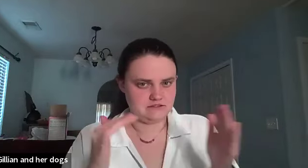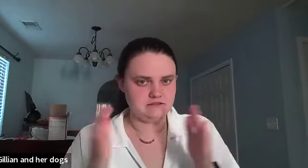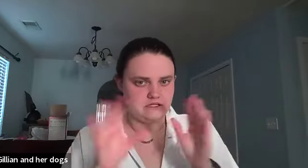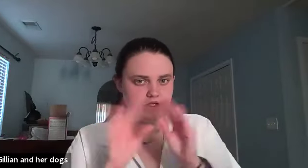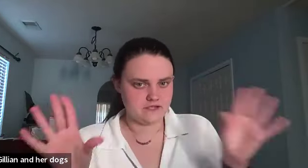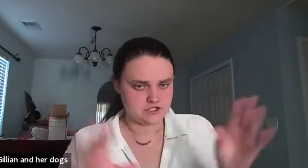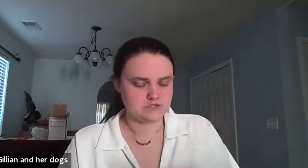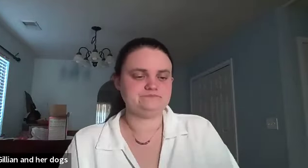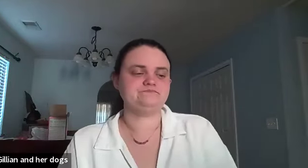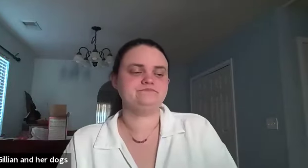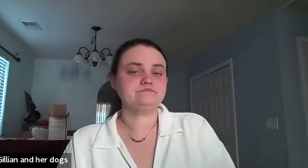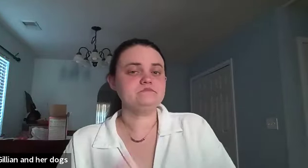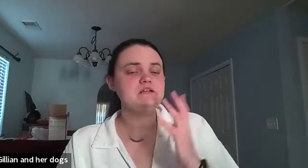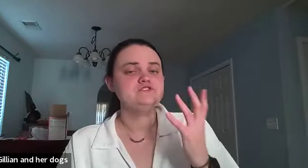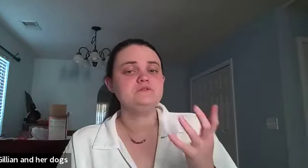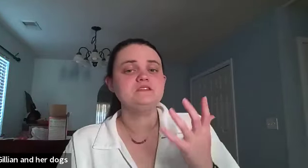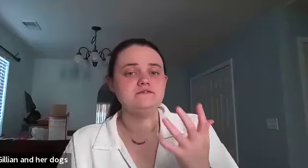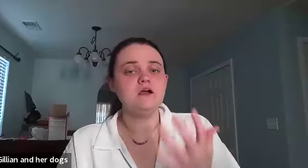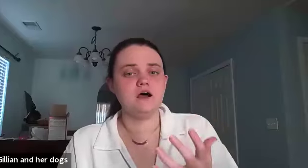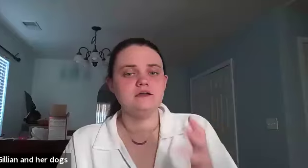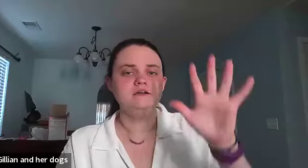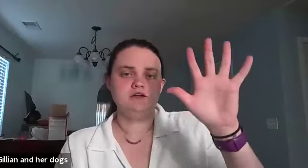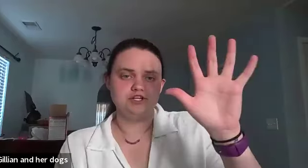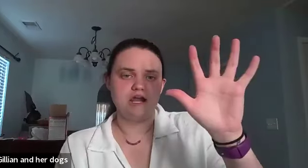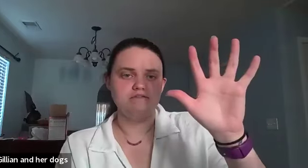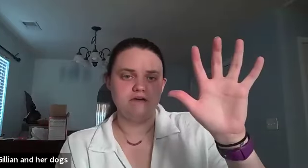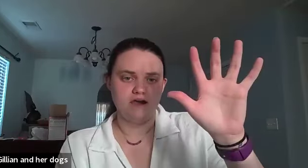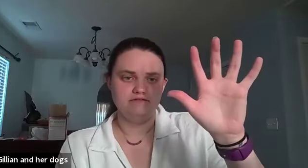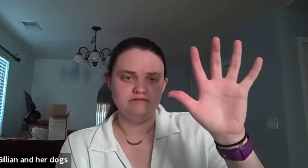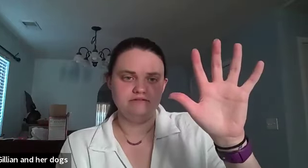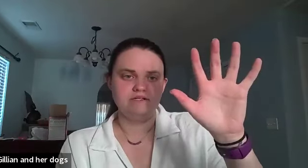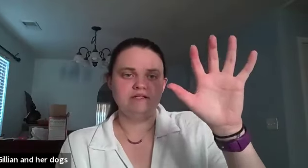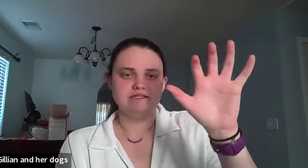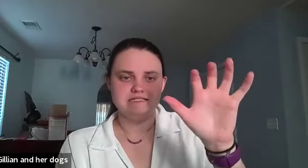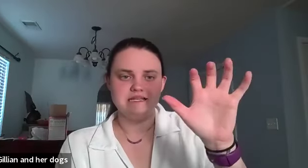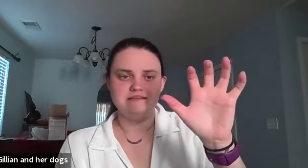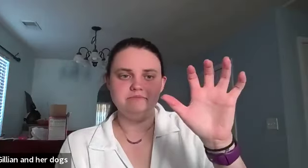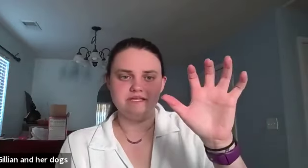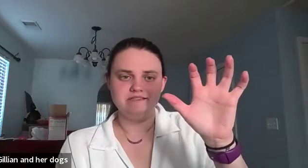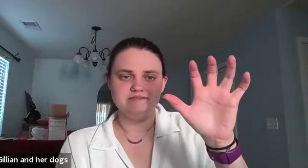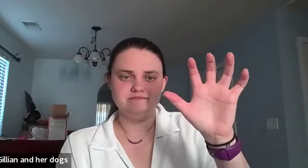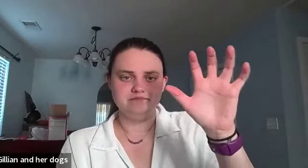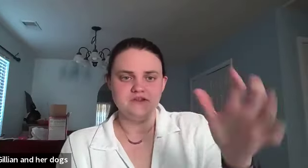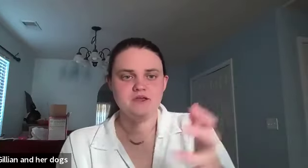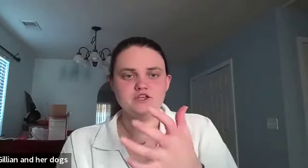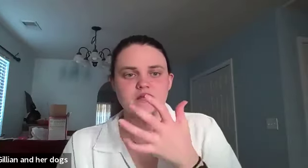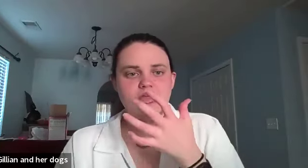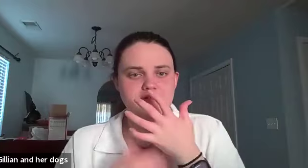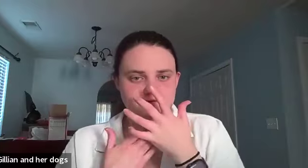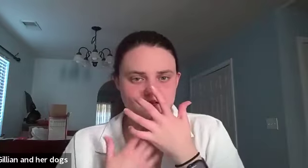that clarification. So the sign for hot, so you're going to have a 5, slightly bent. You're going to have it in front of